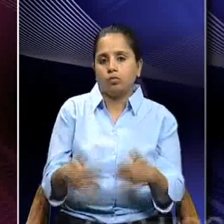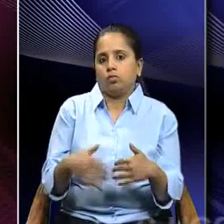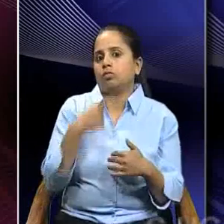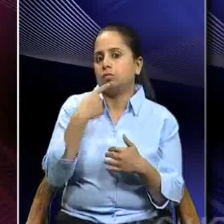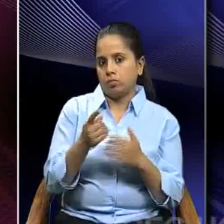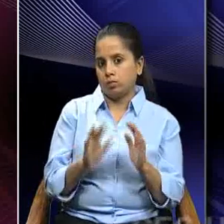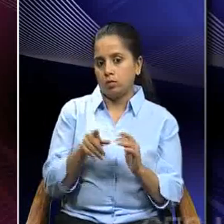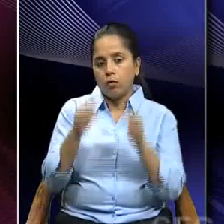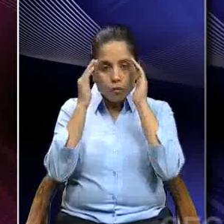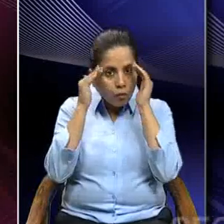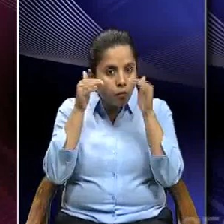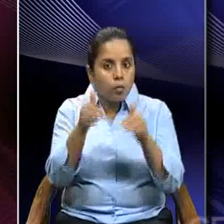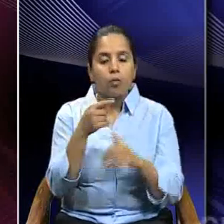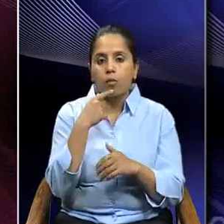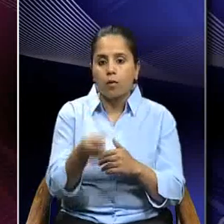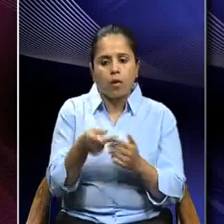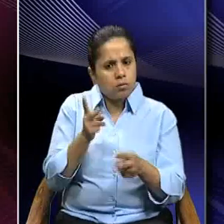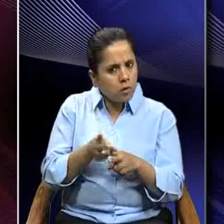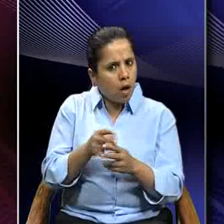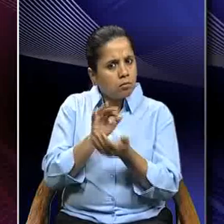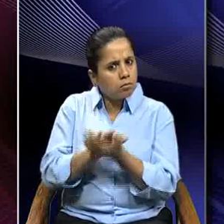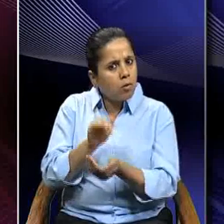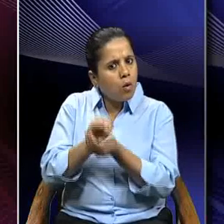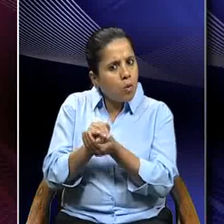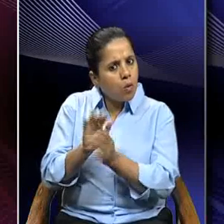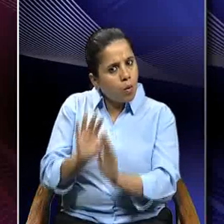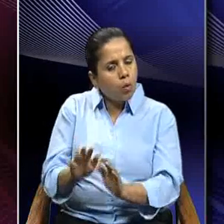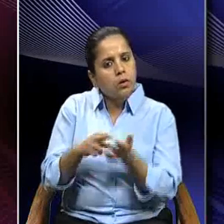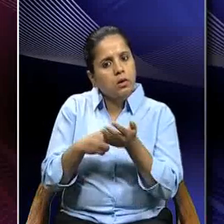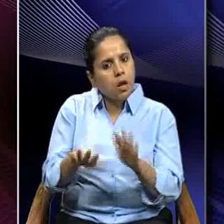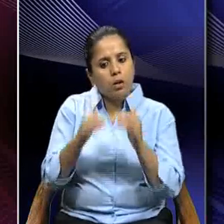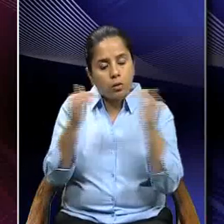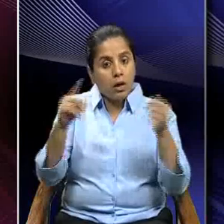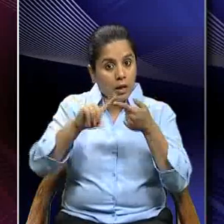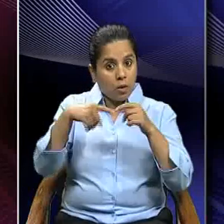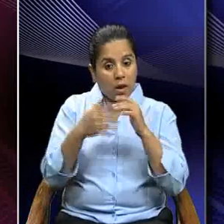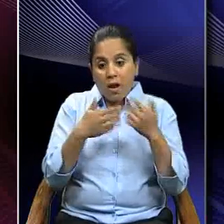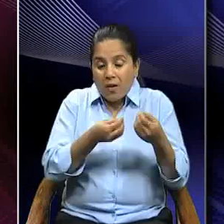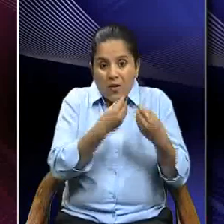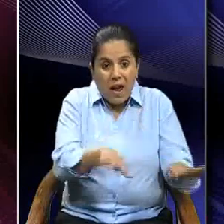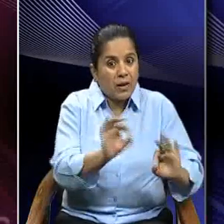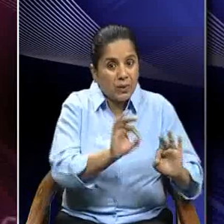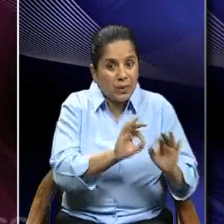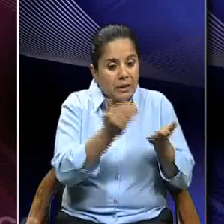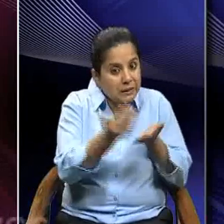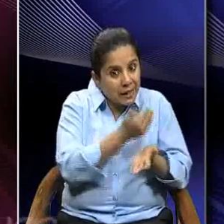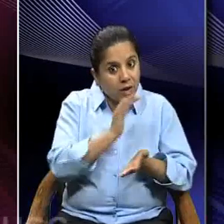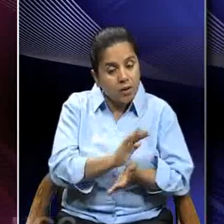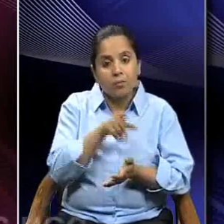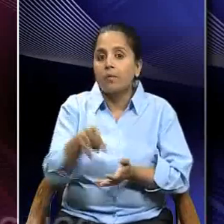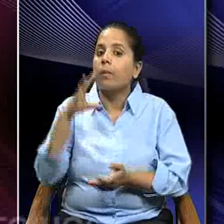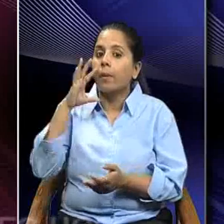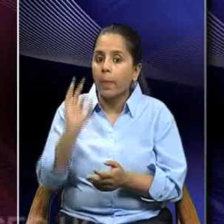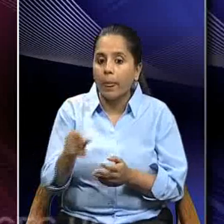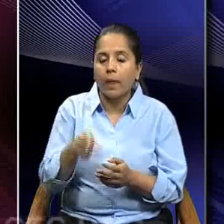its focus is on retaining the natural equilibrium without wasting these important and